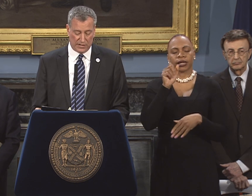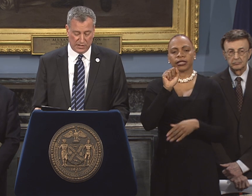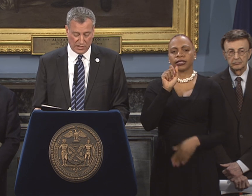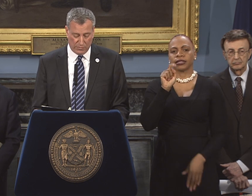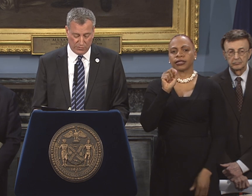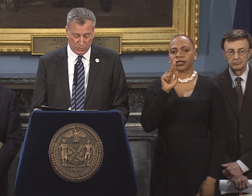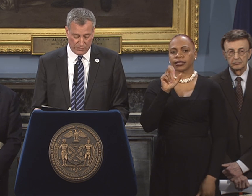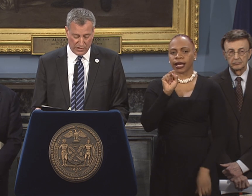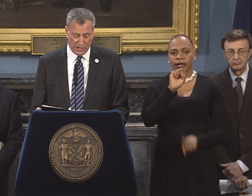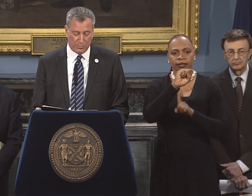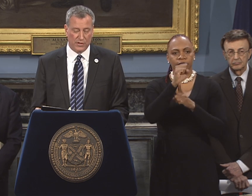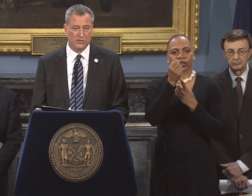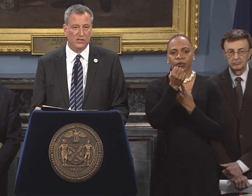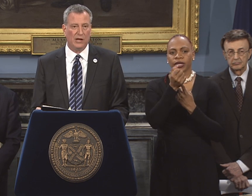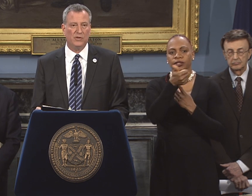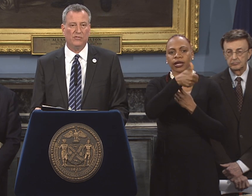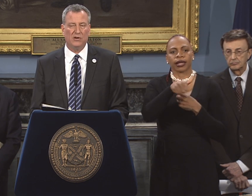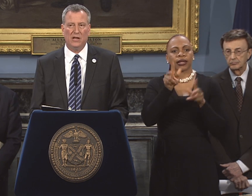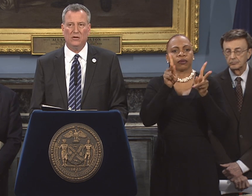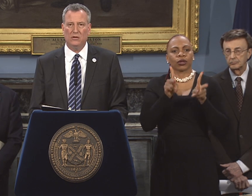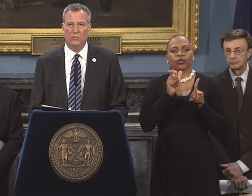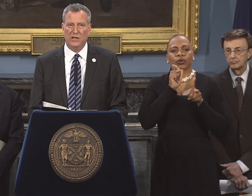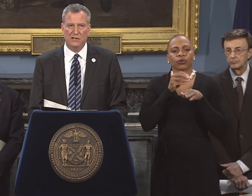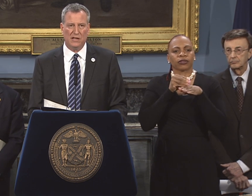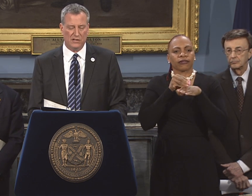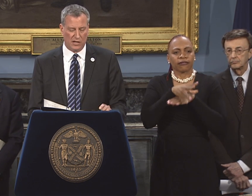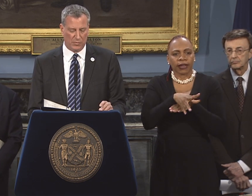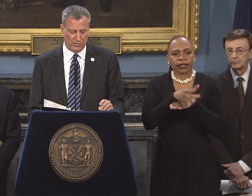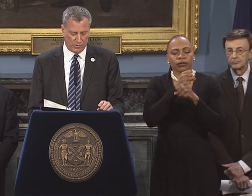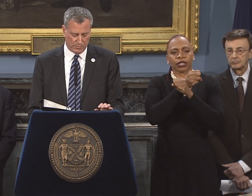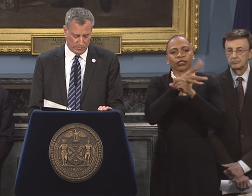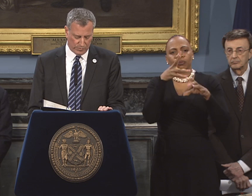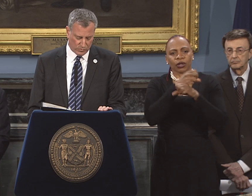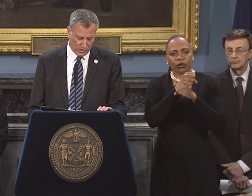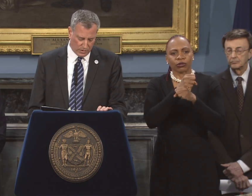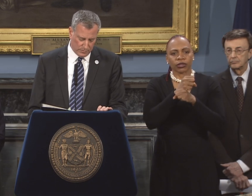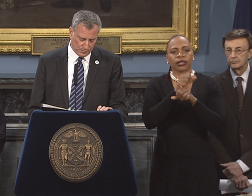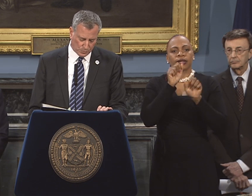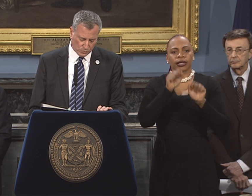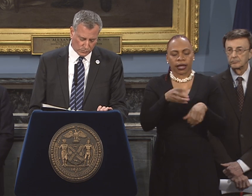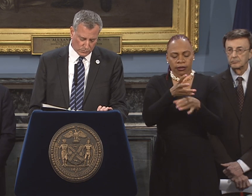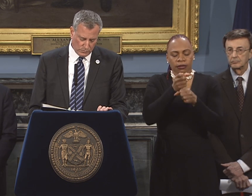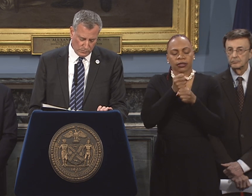Anyone affected can come forward for help. They should not be afraid. We intend to help everyone.